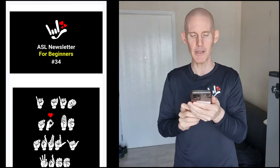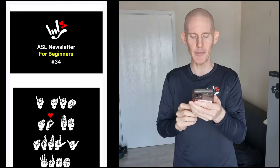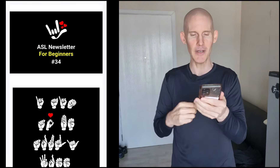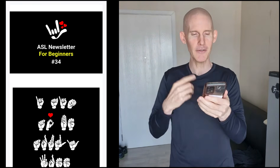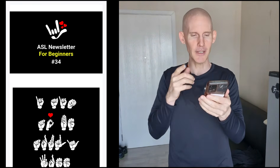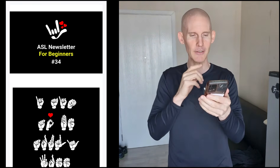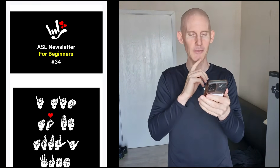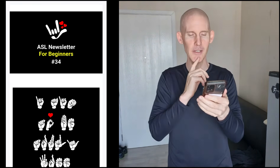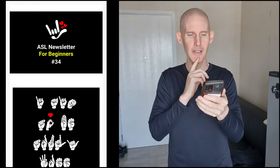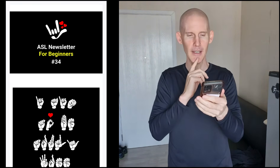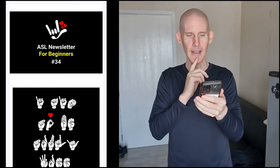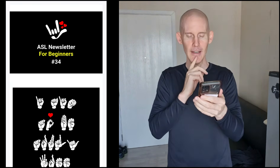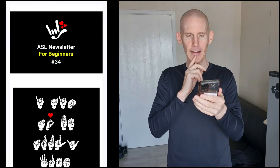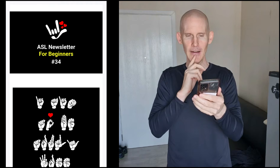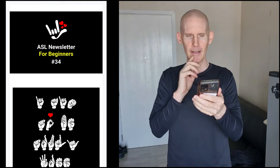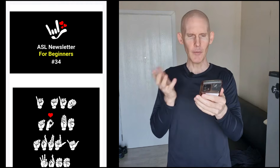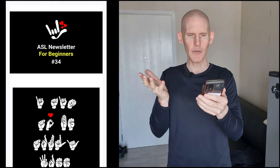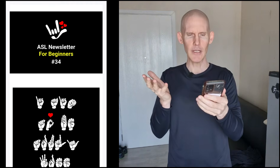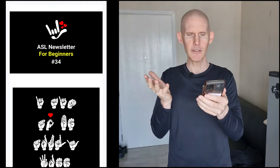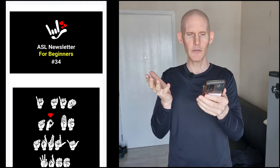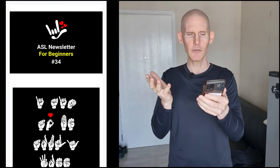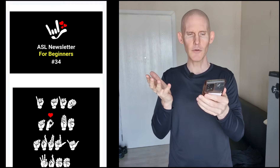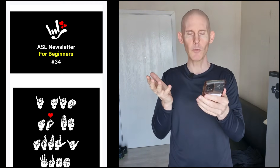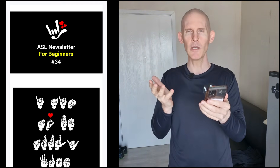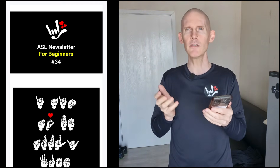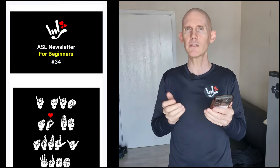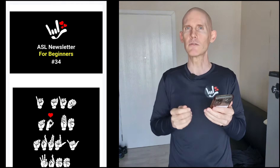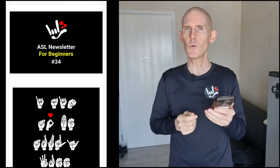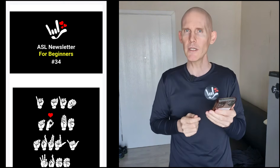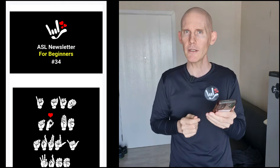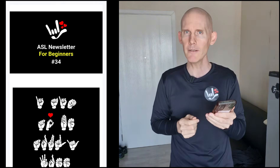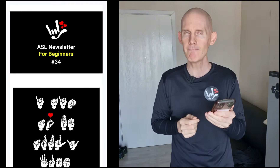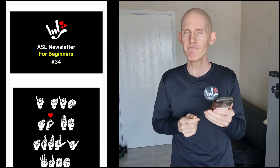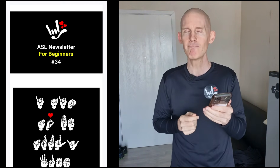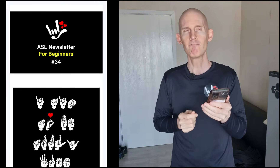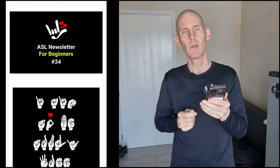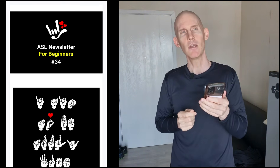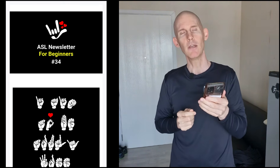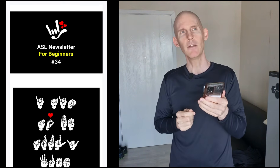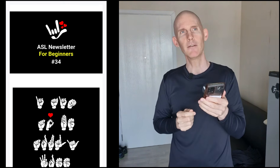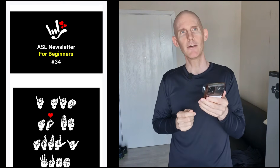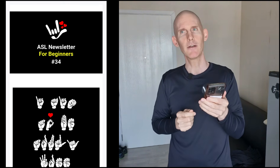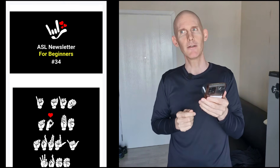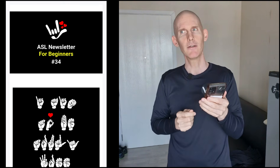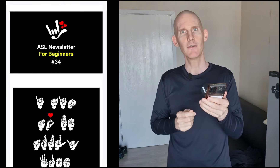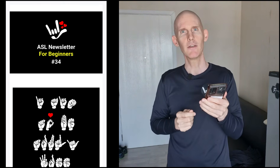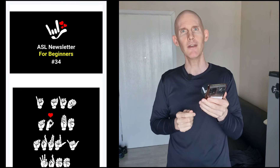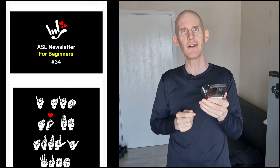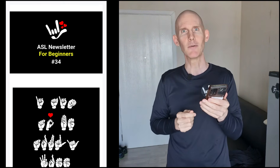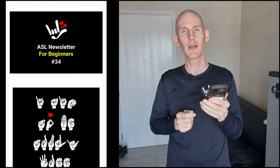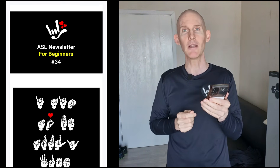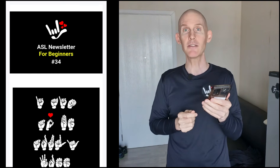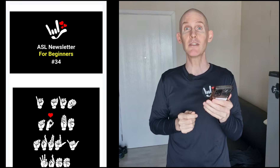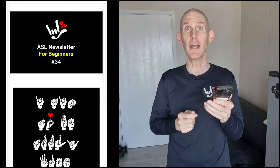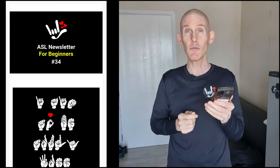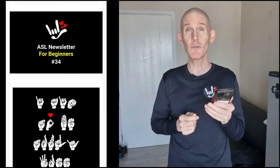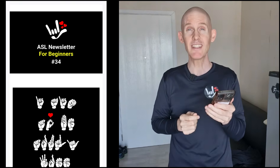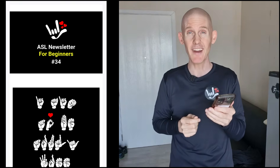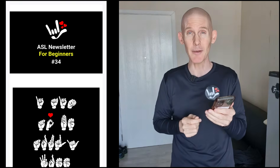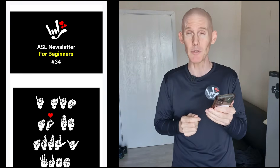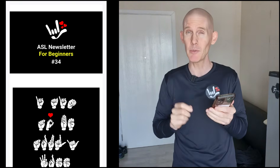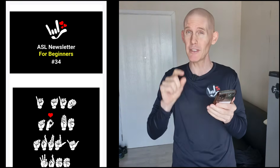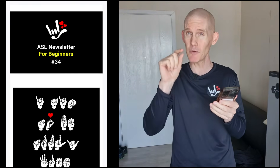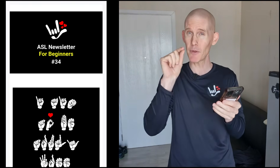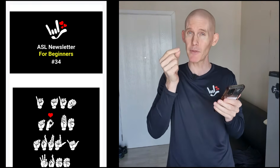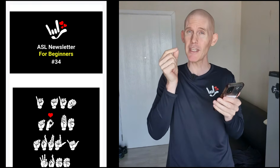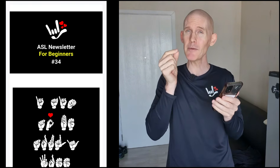35 will be coming out next week. About the ASL Newsletter for Beginners, it's weekly, and yeah, we got a lesson every